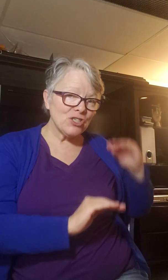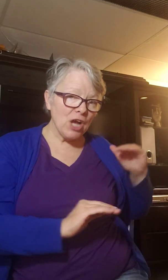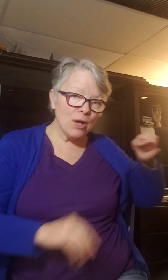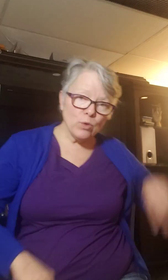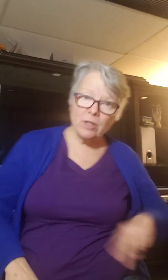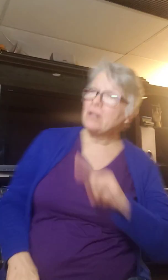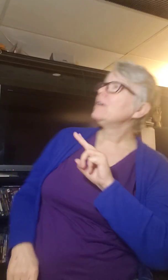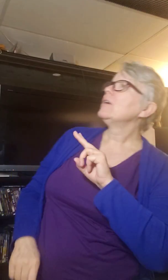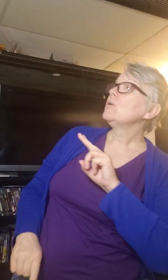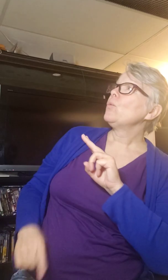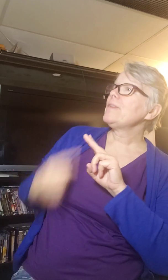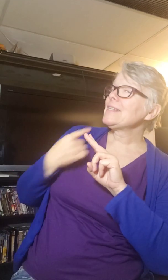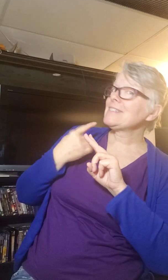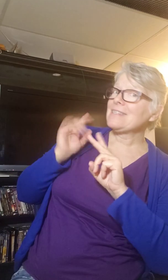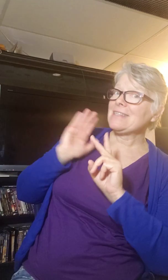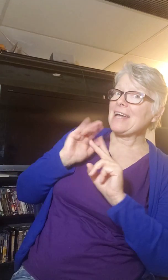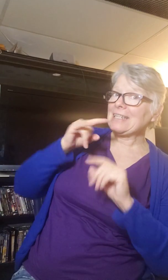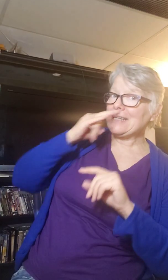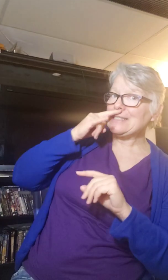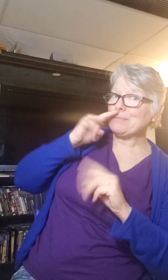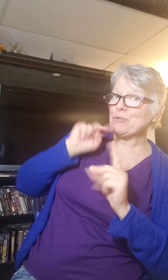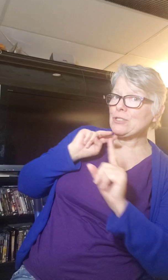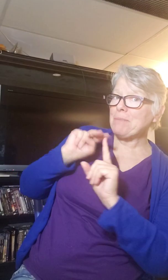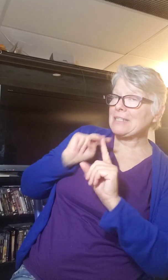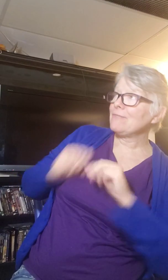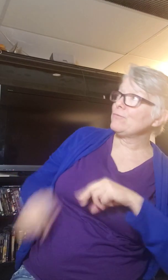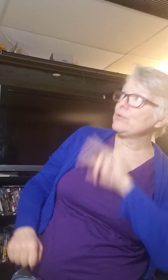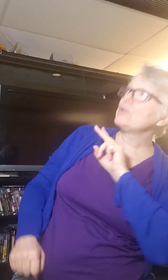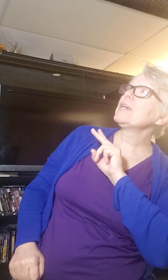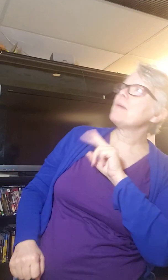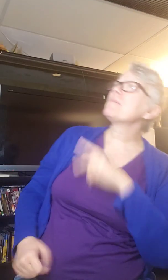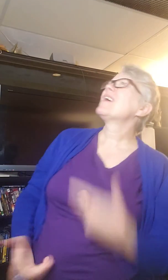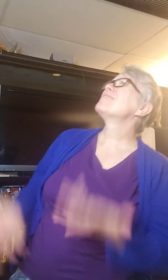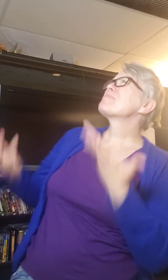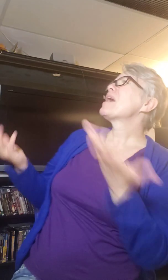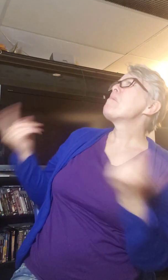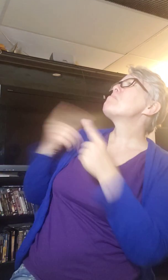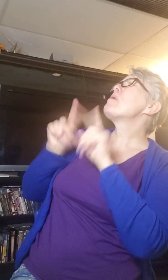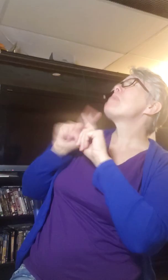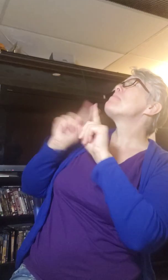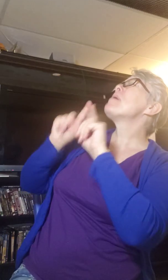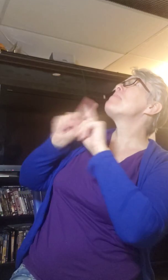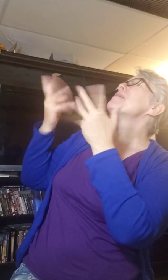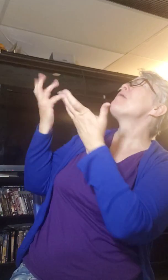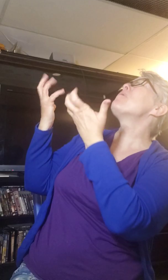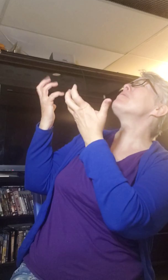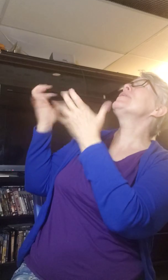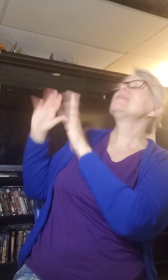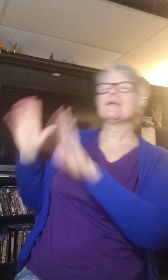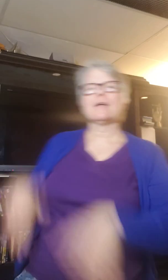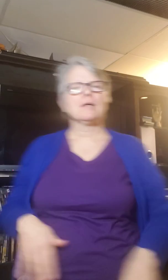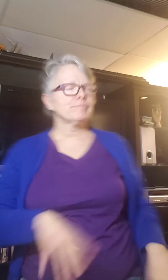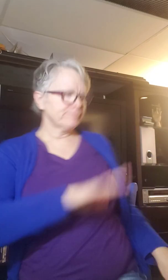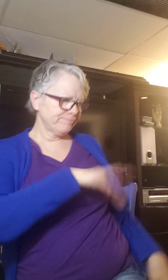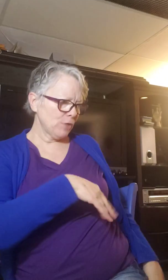child will, when that's that kid's perspective, looking up. I want what?